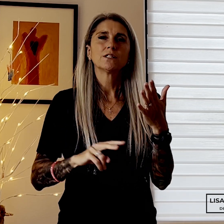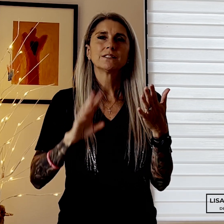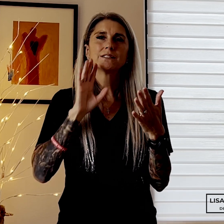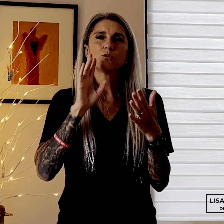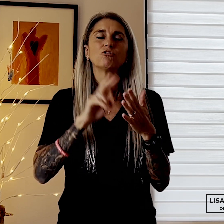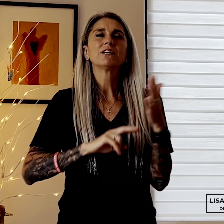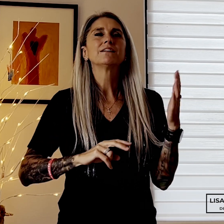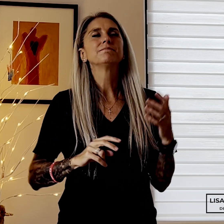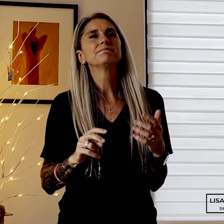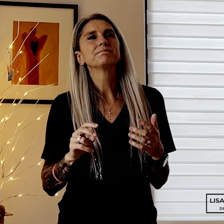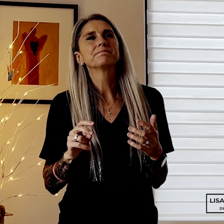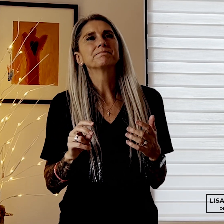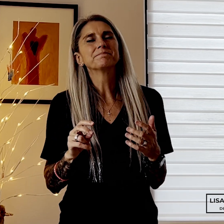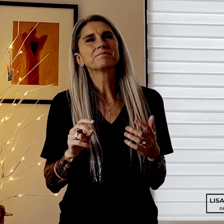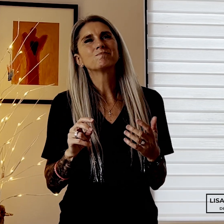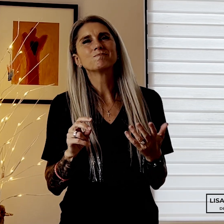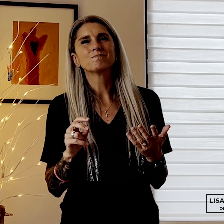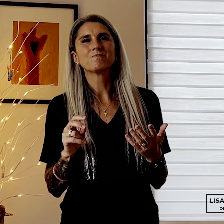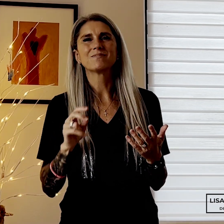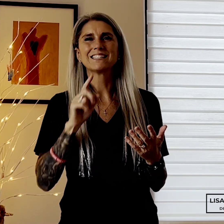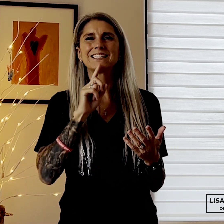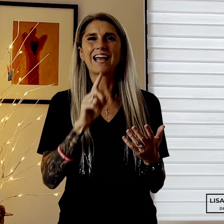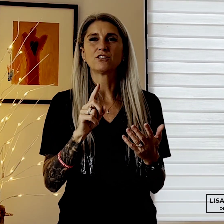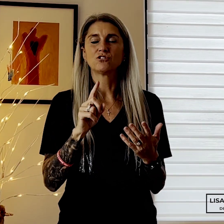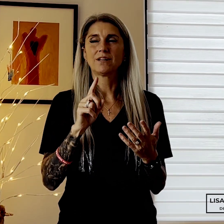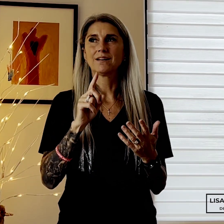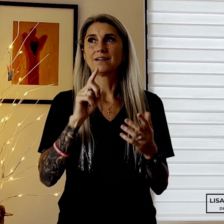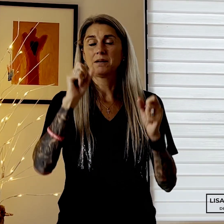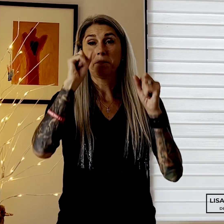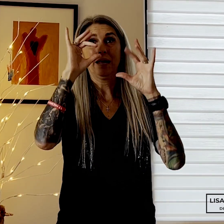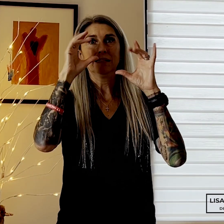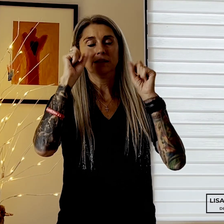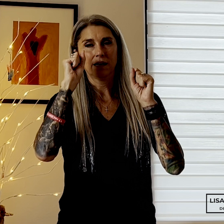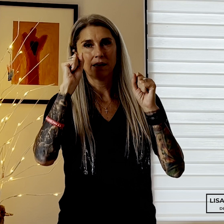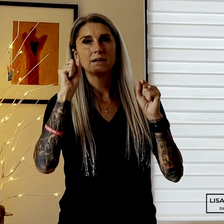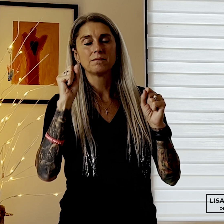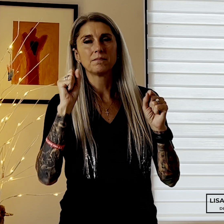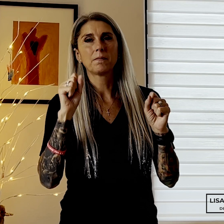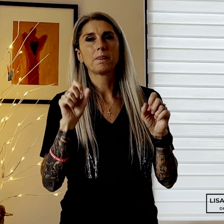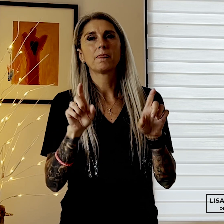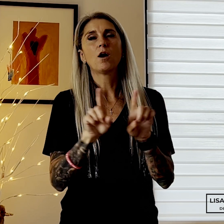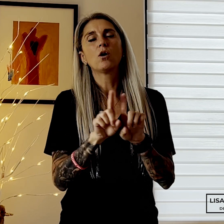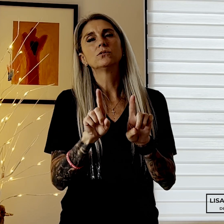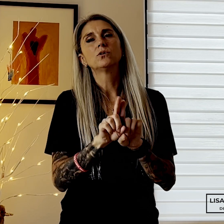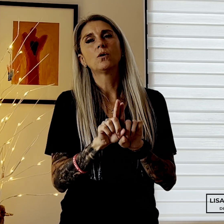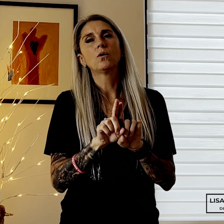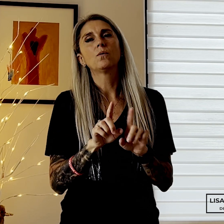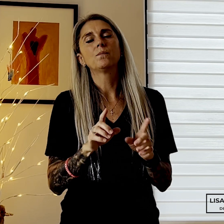is, it's actually pretty phenomenal, but also pretty